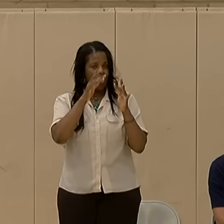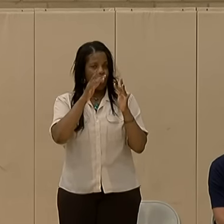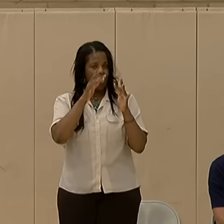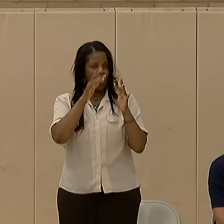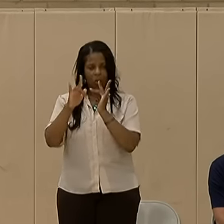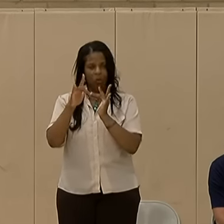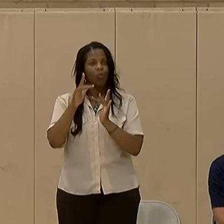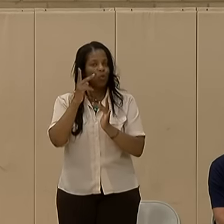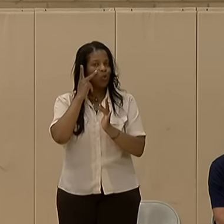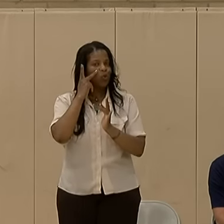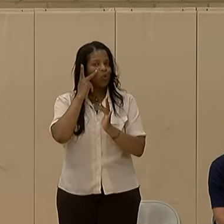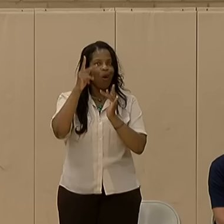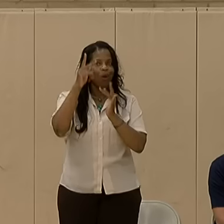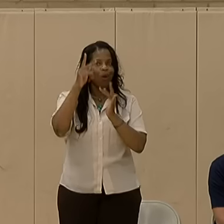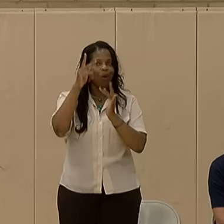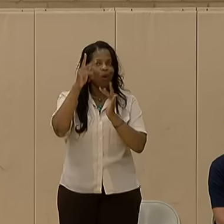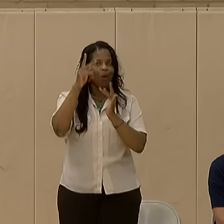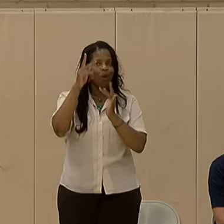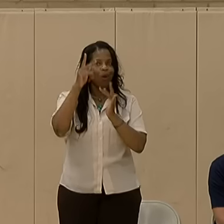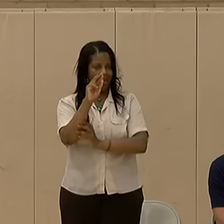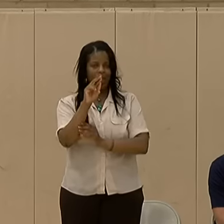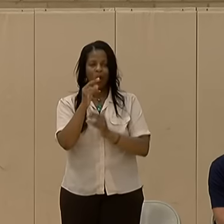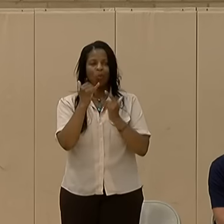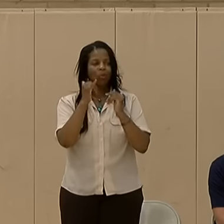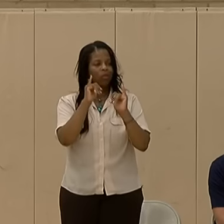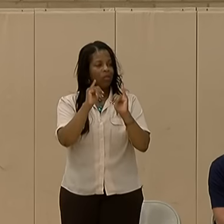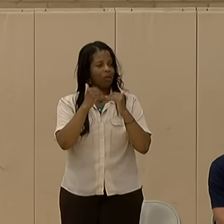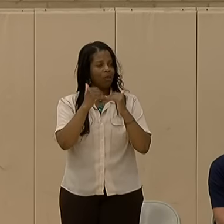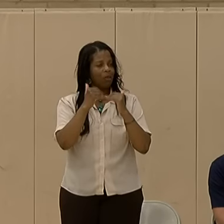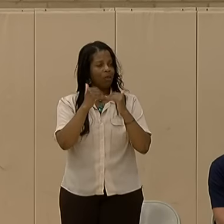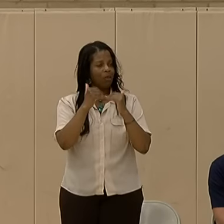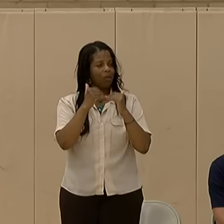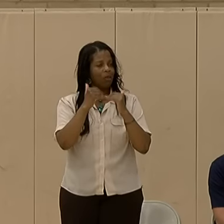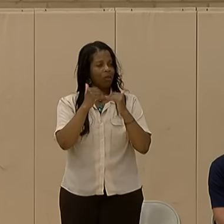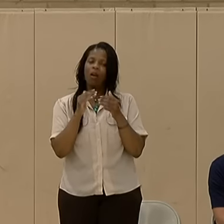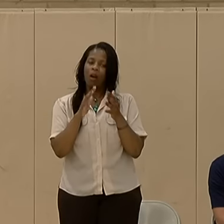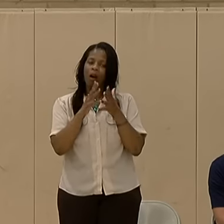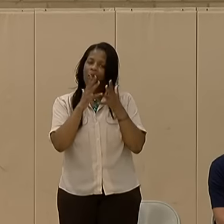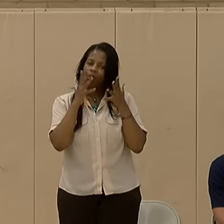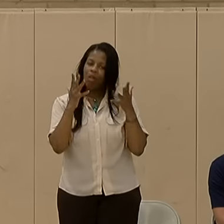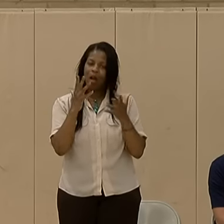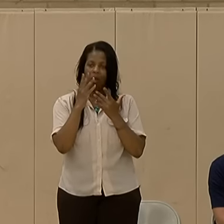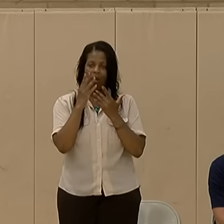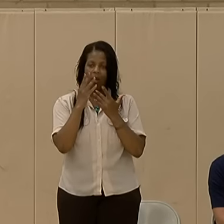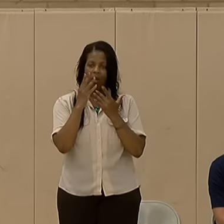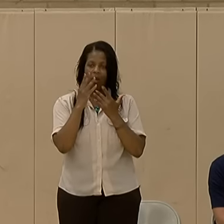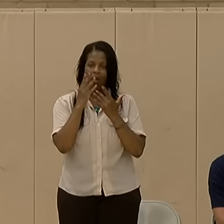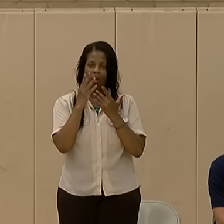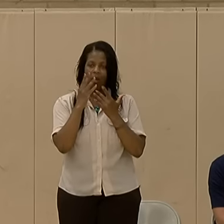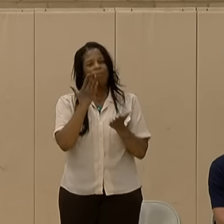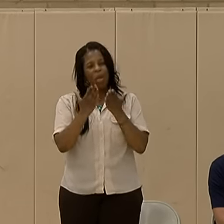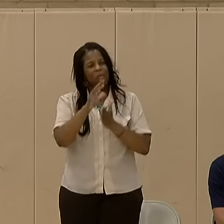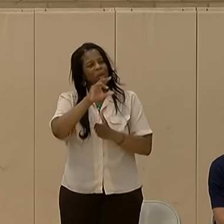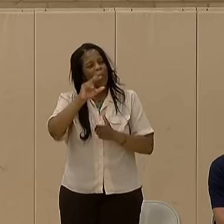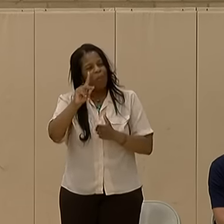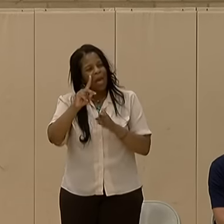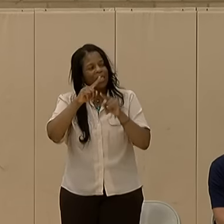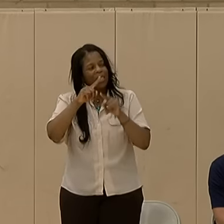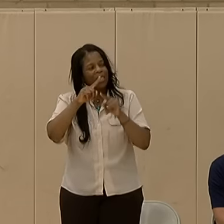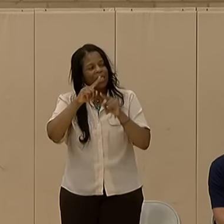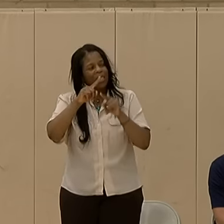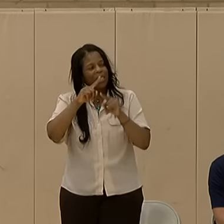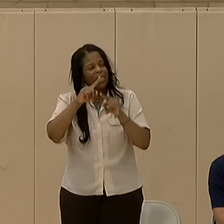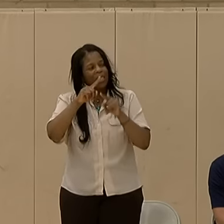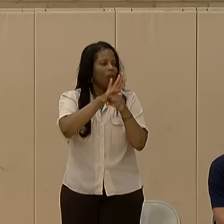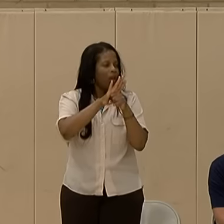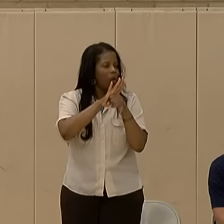we don't have smoke. We have still plenty of fire out there. Now, we might repopulate based on areas at a time.